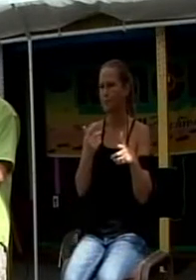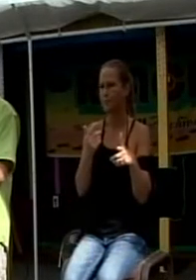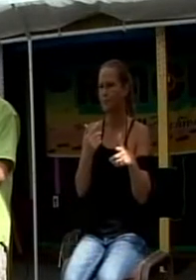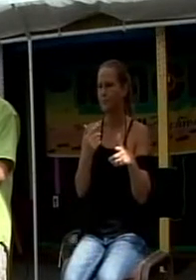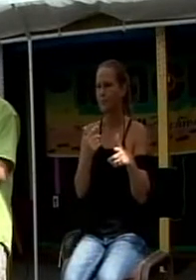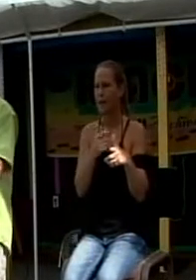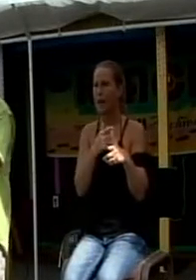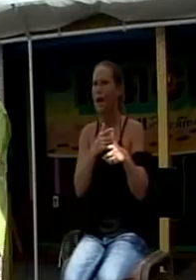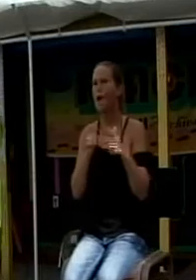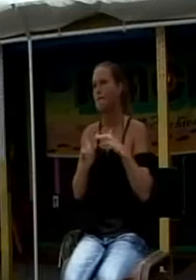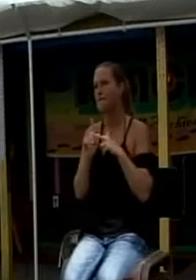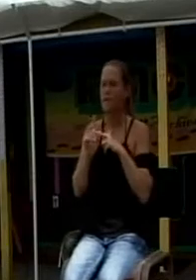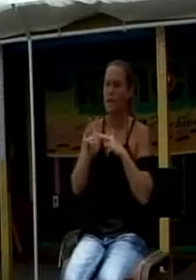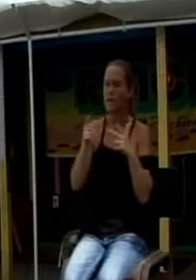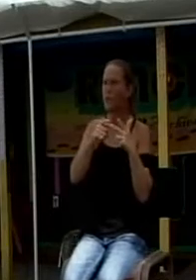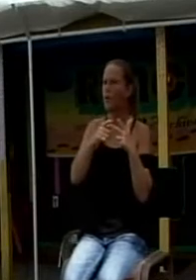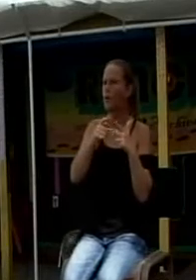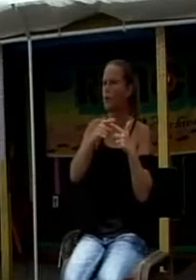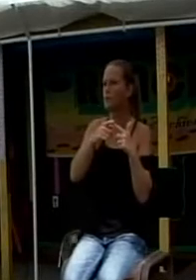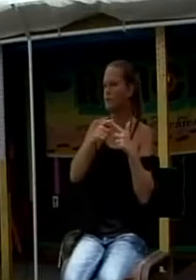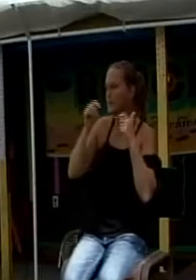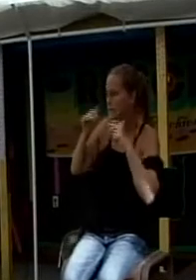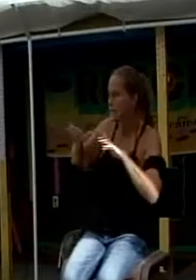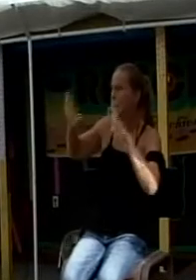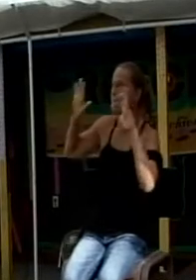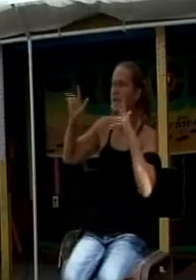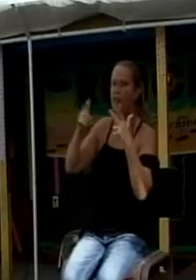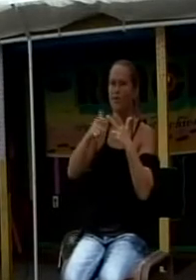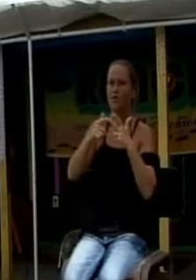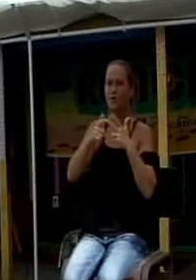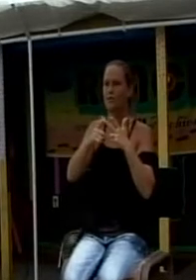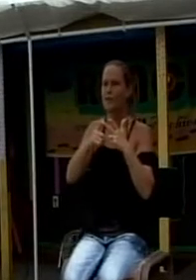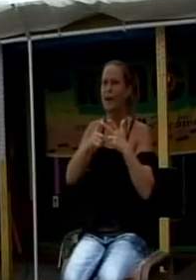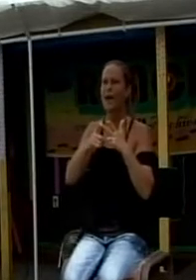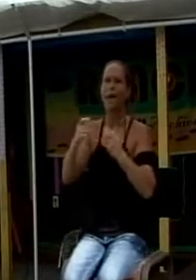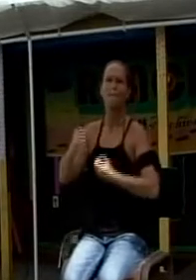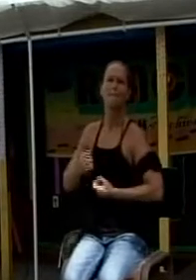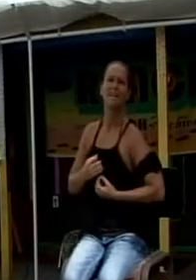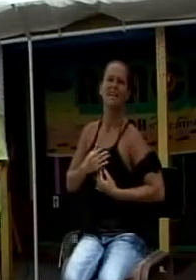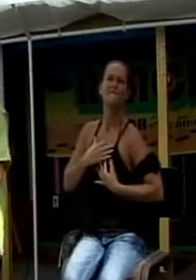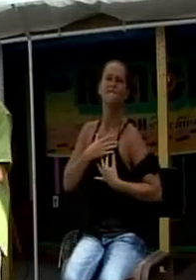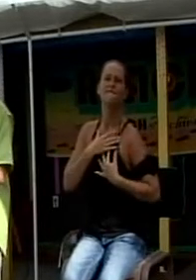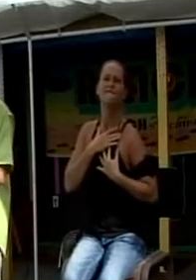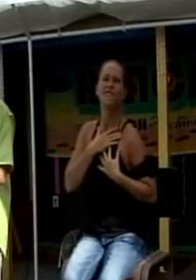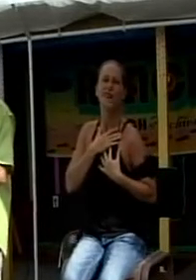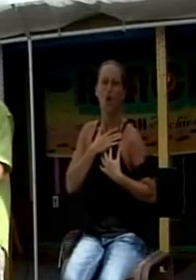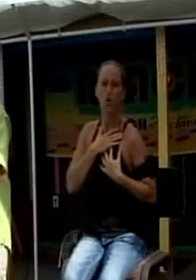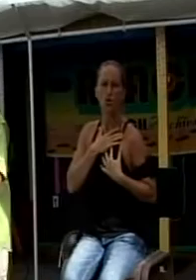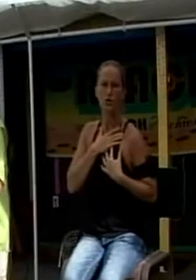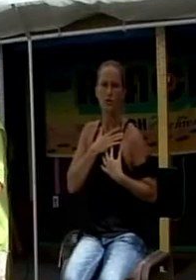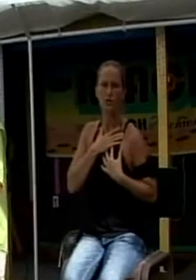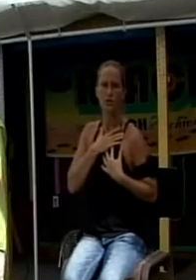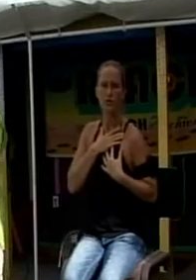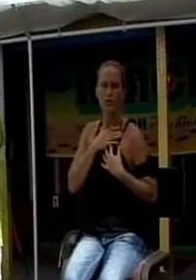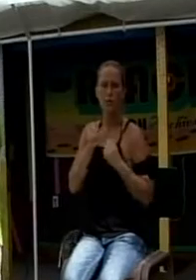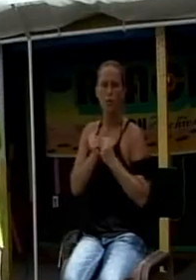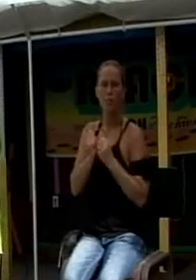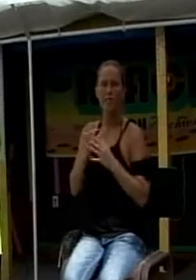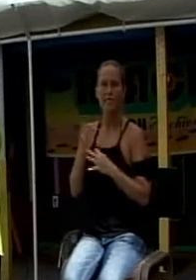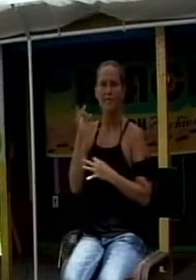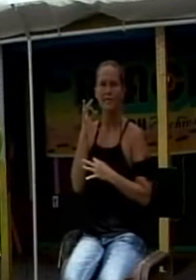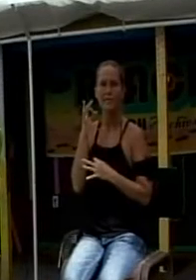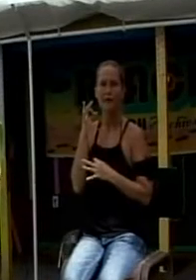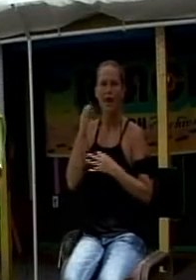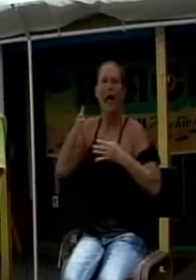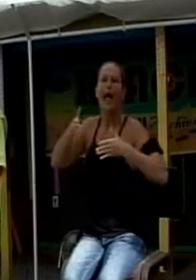like not something that you go do. It says don't go fill yourself up with the Spirit. It's not what it says. Fill yourself up. It says be filled.